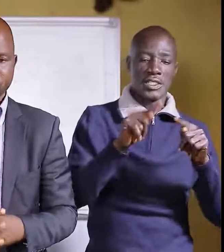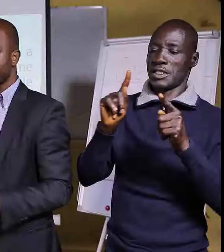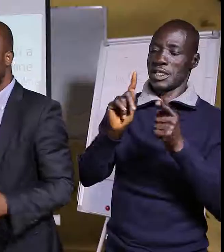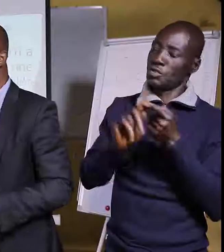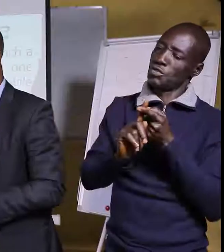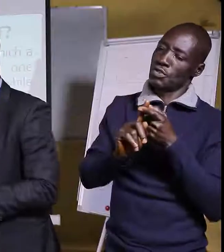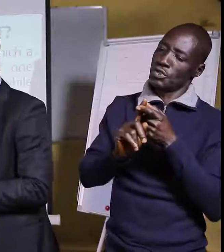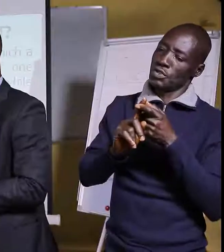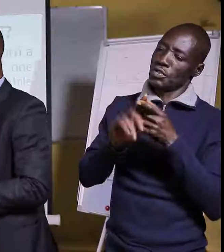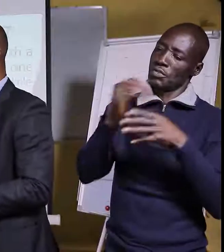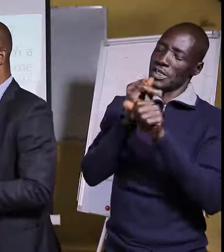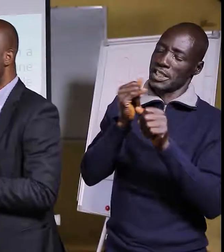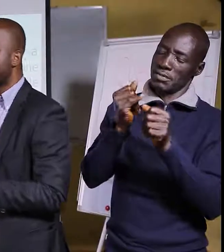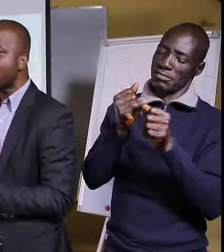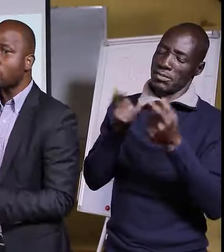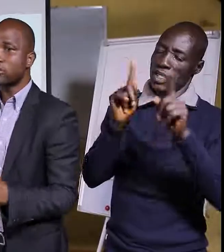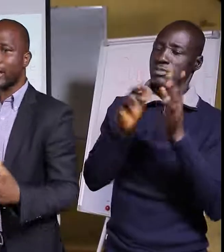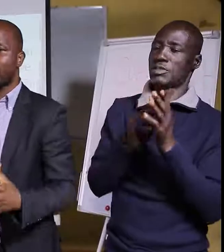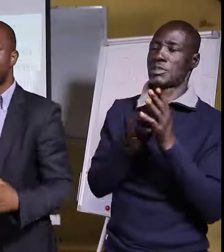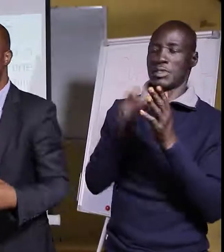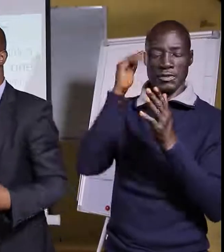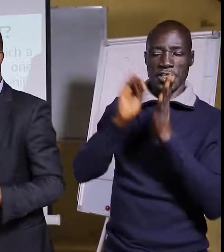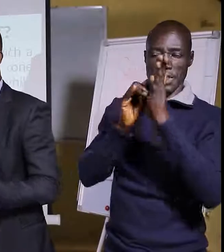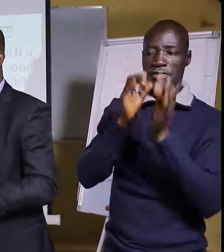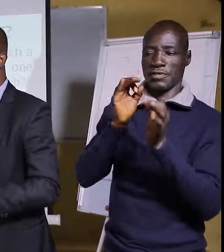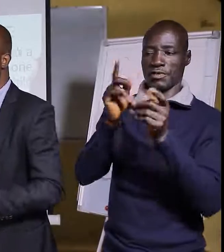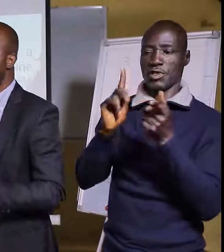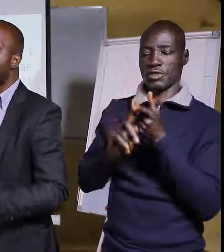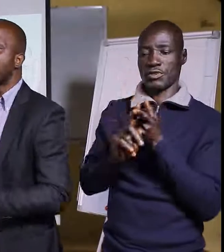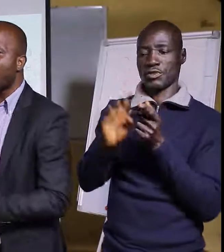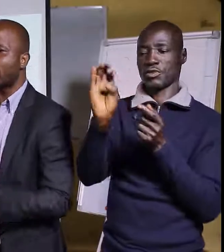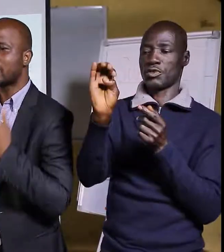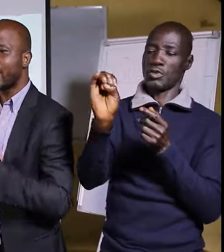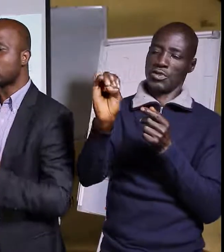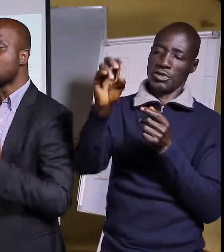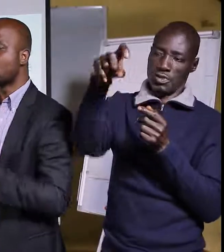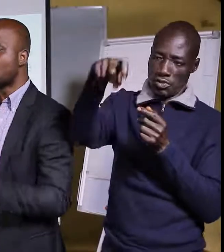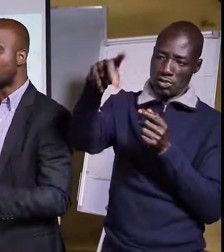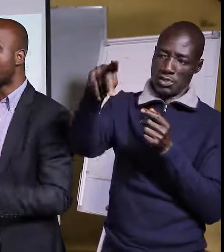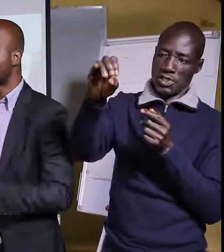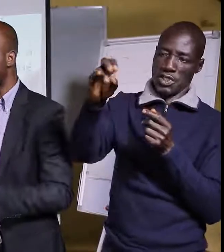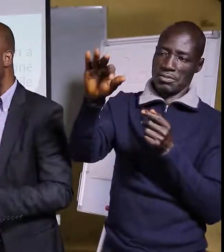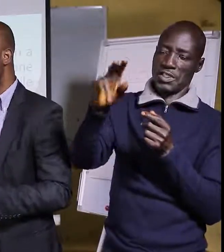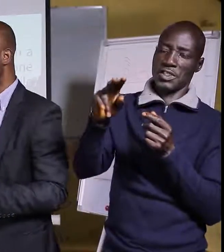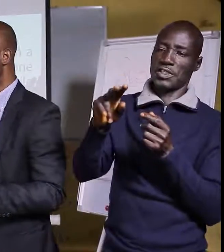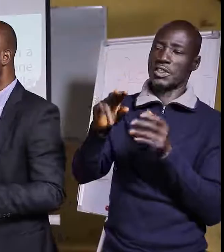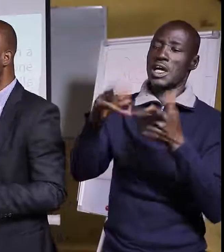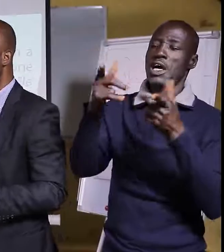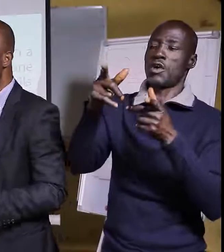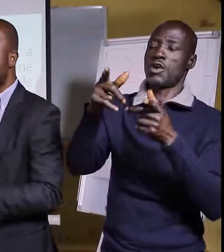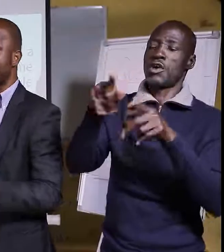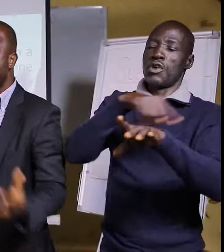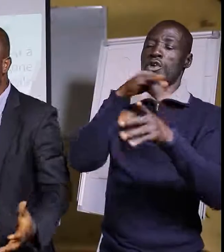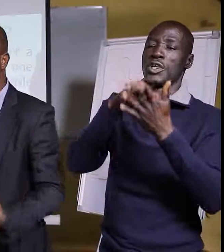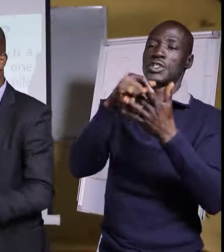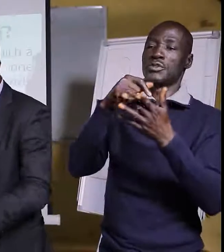happening. I will give you, for instance, if you want to take experiment on how long it takes you to cook rice, first of all,